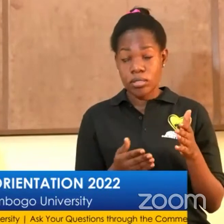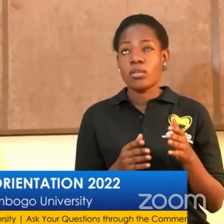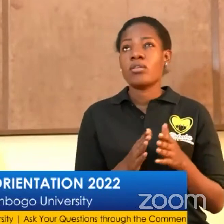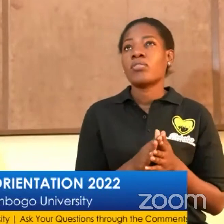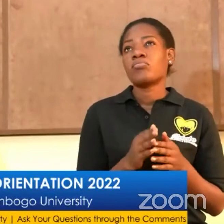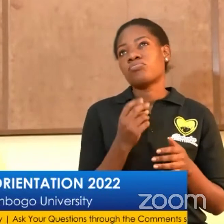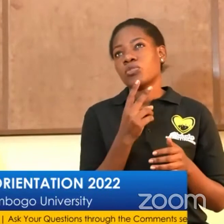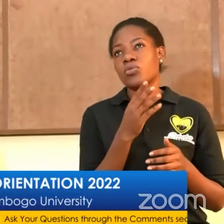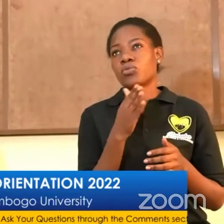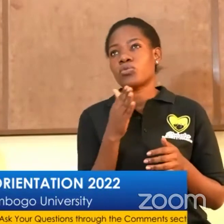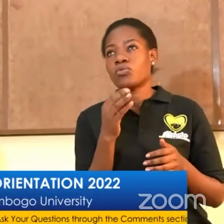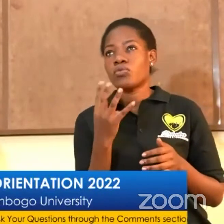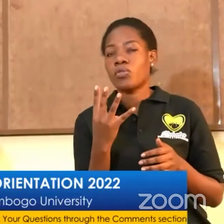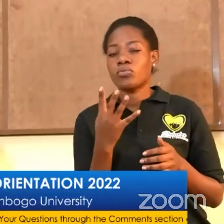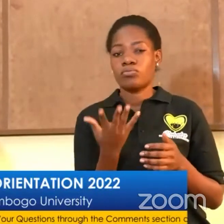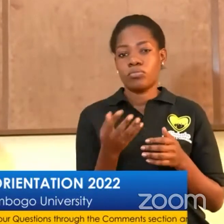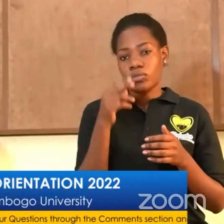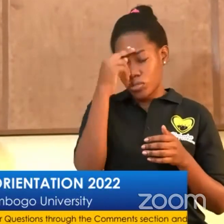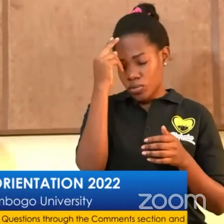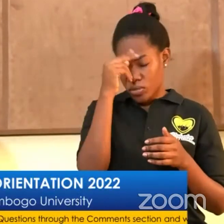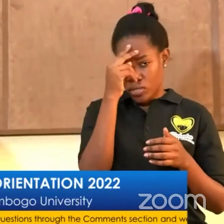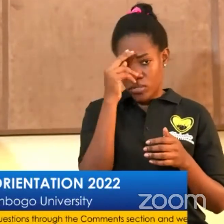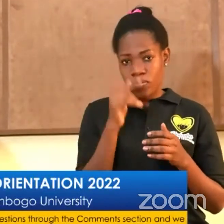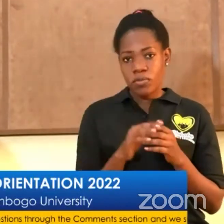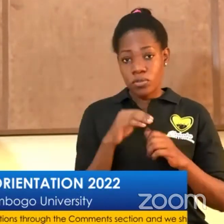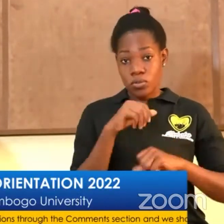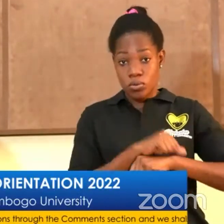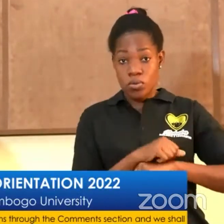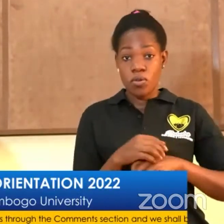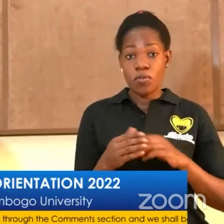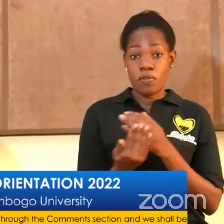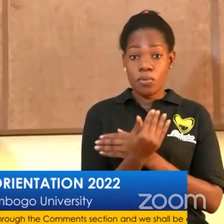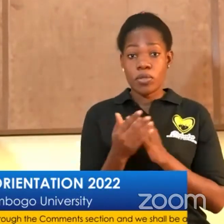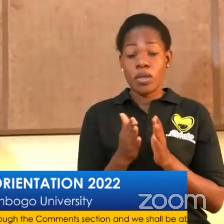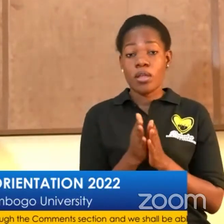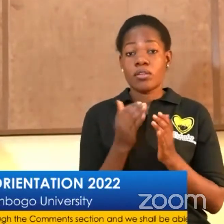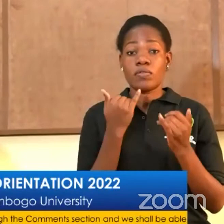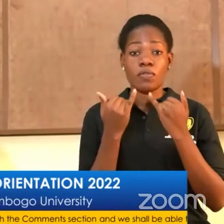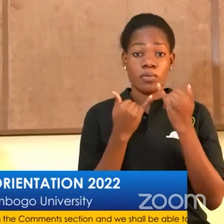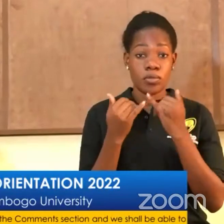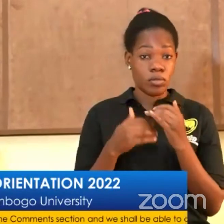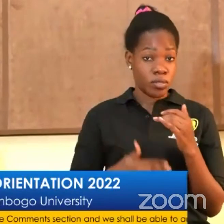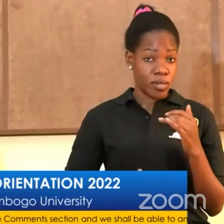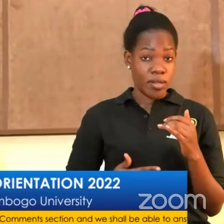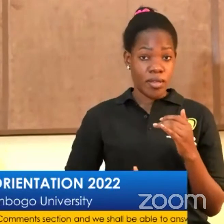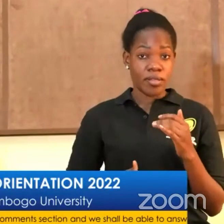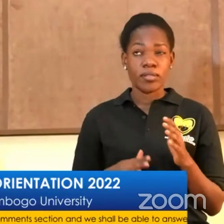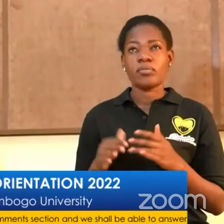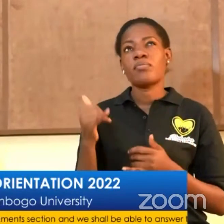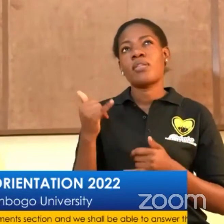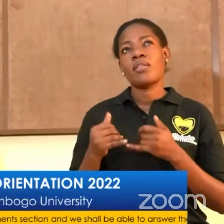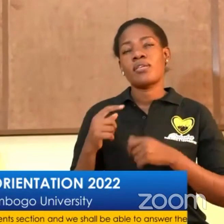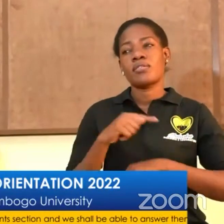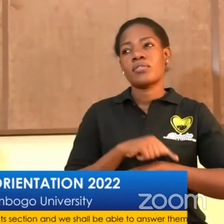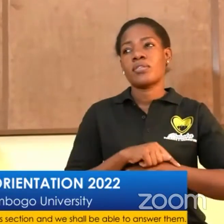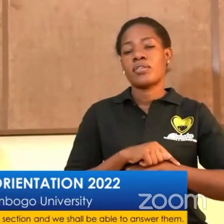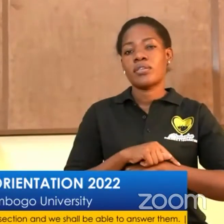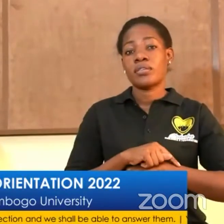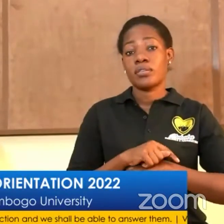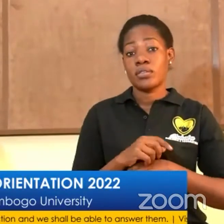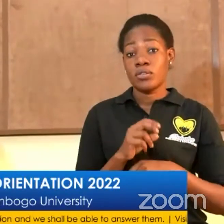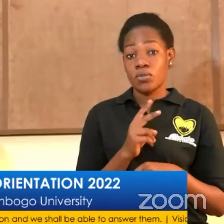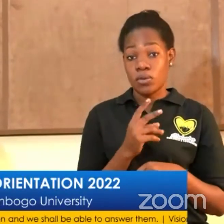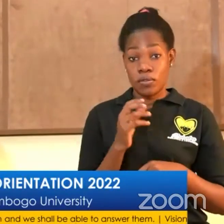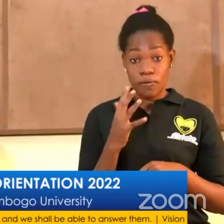4, students from the School of Computing and Information Science. And the last day, on the